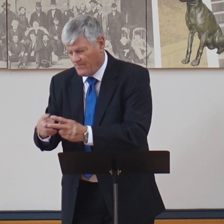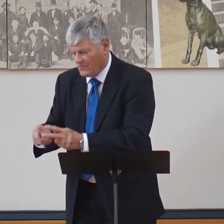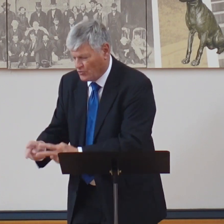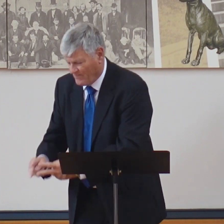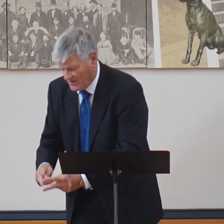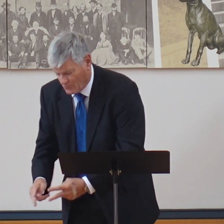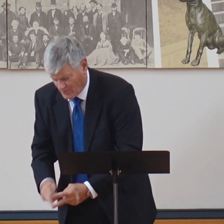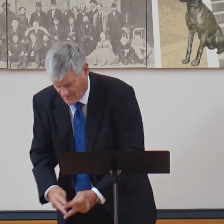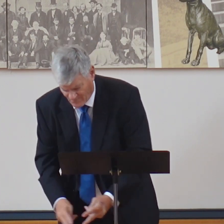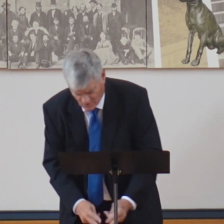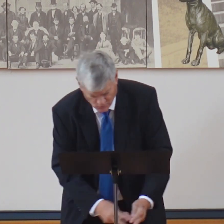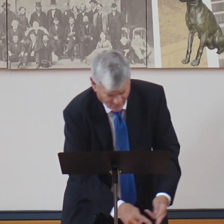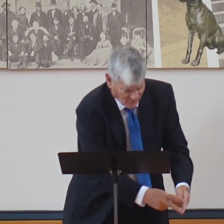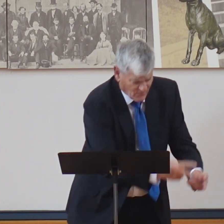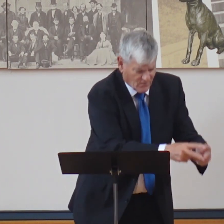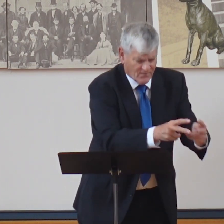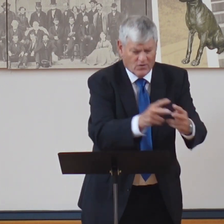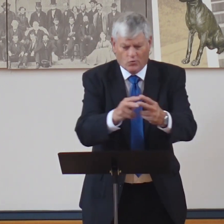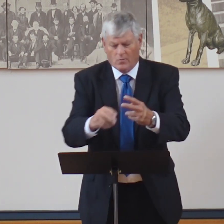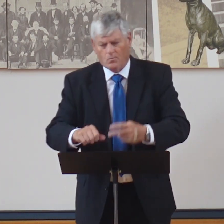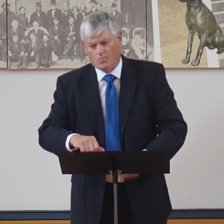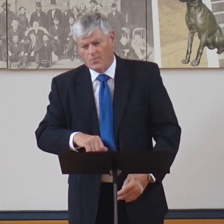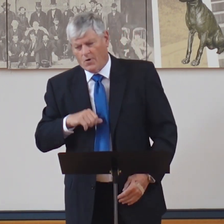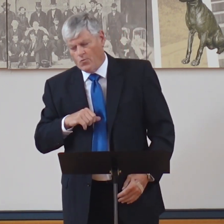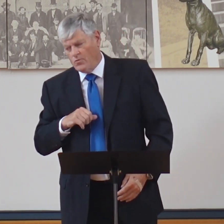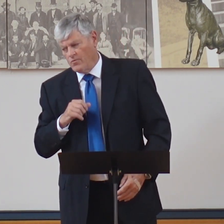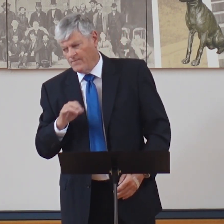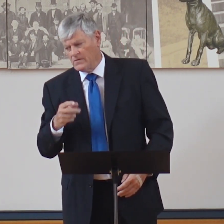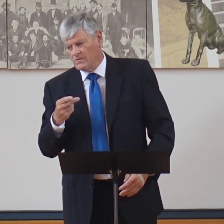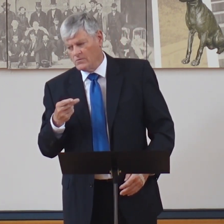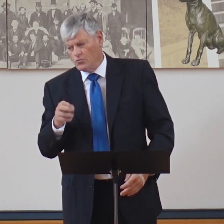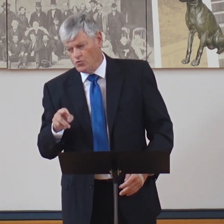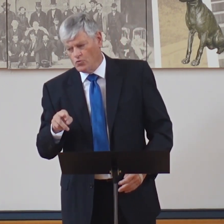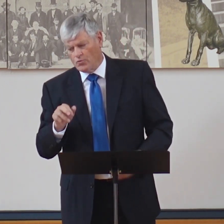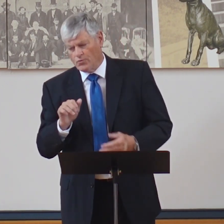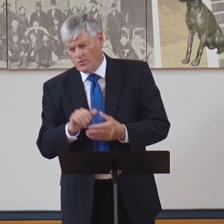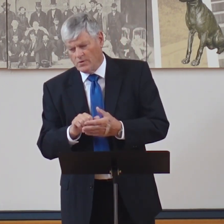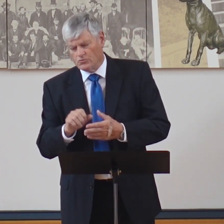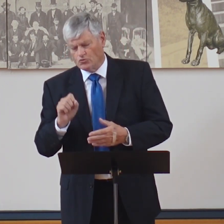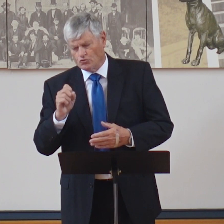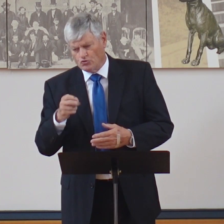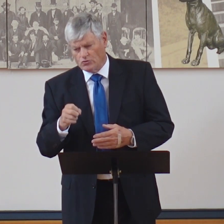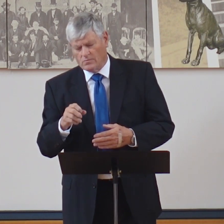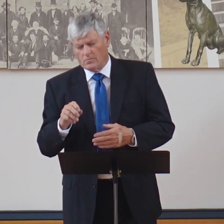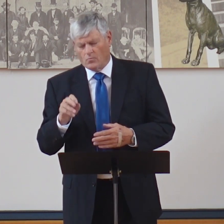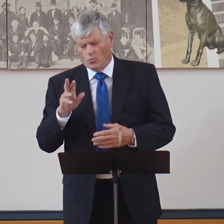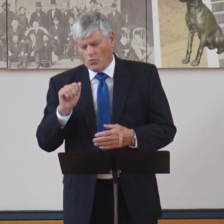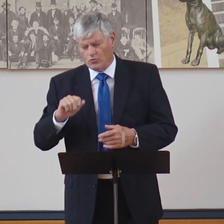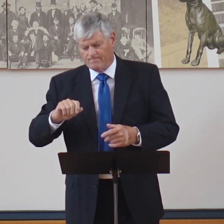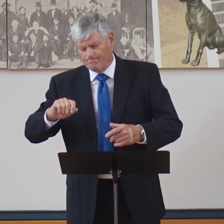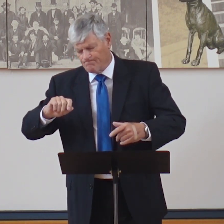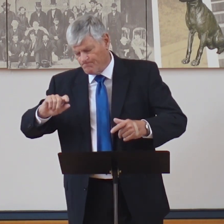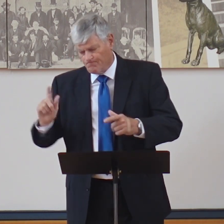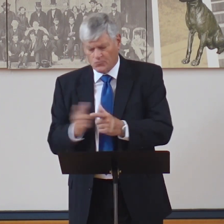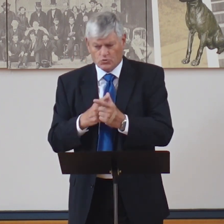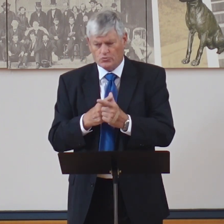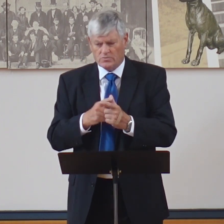I am very, very, very proud of her and her accomplishments. She was